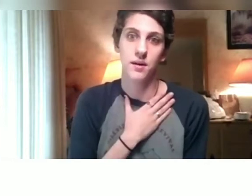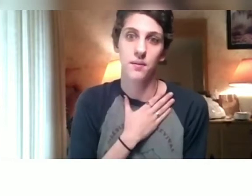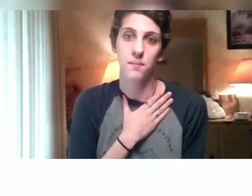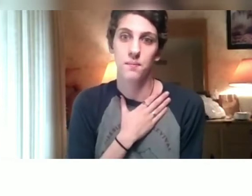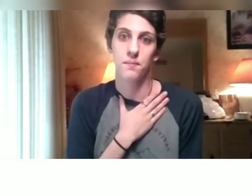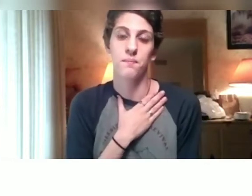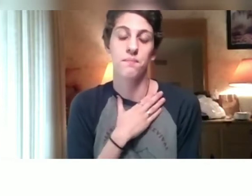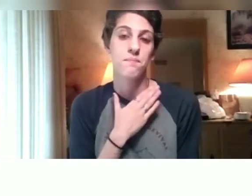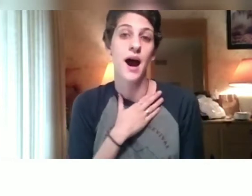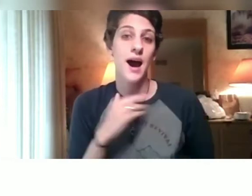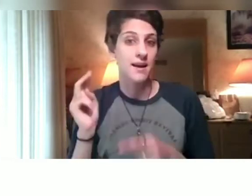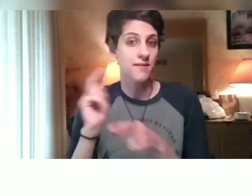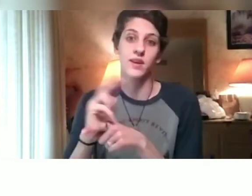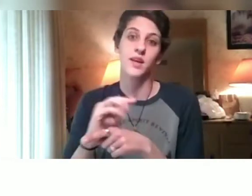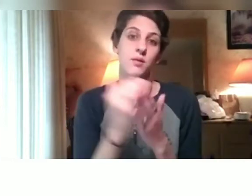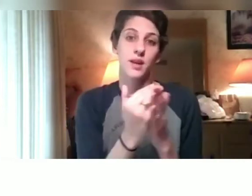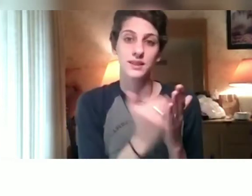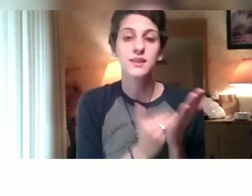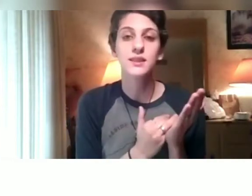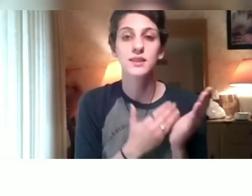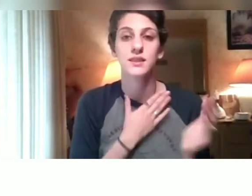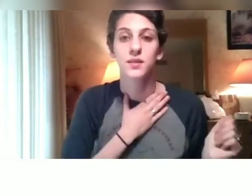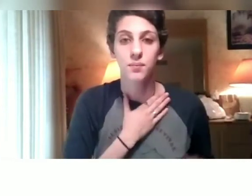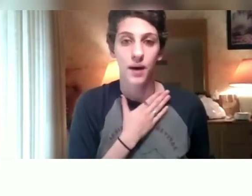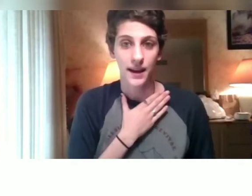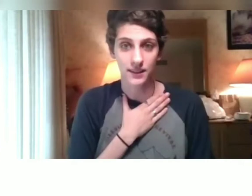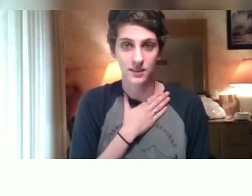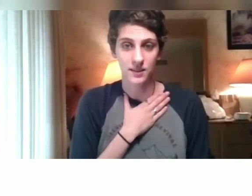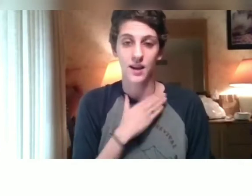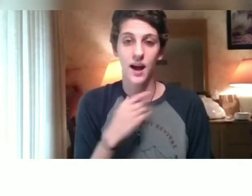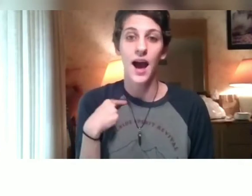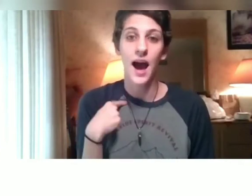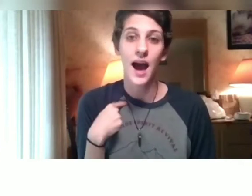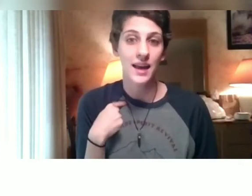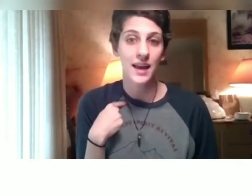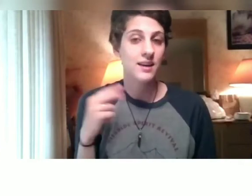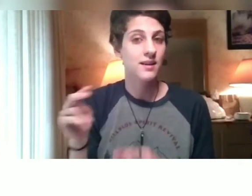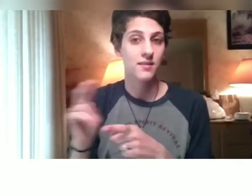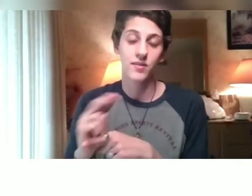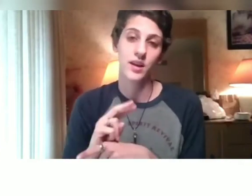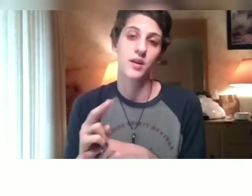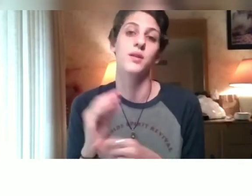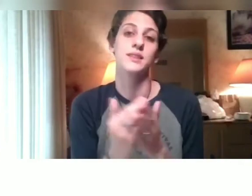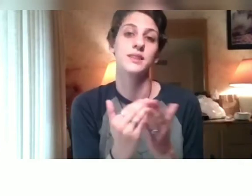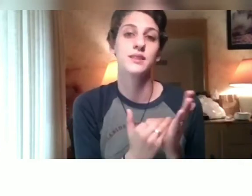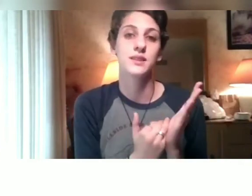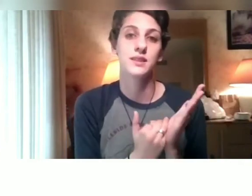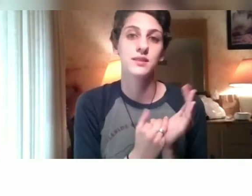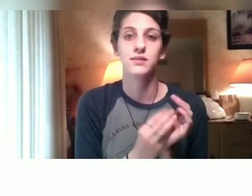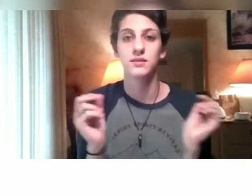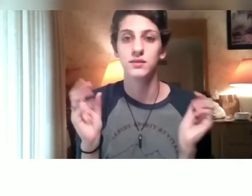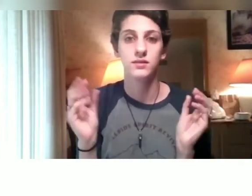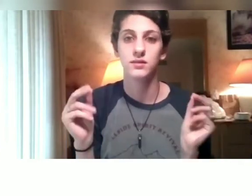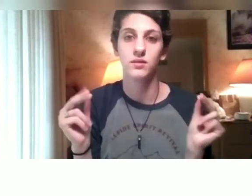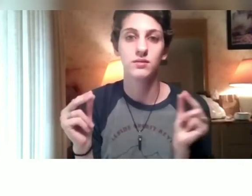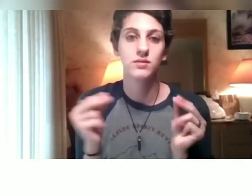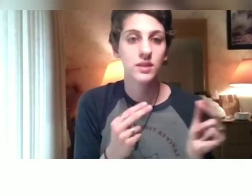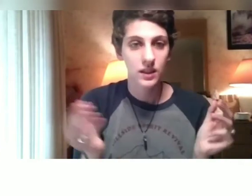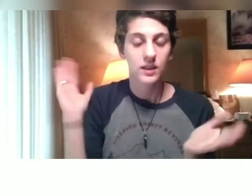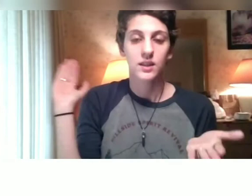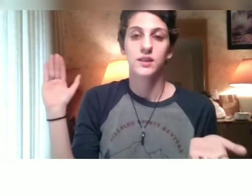So like my video lessons, mine, not I video lessons.